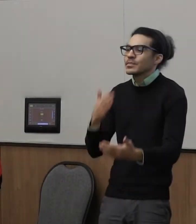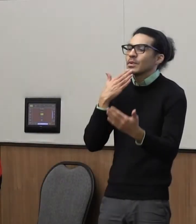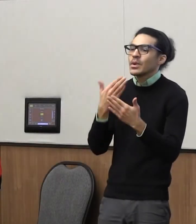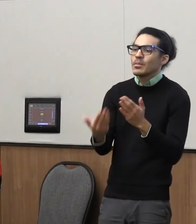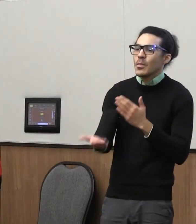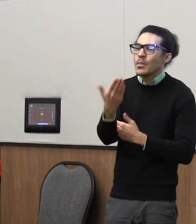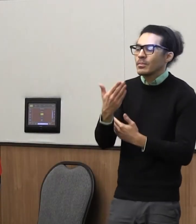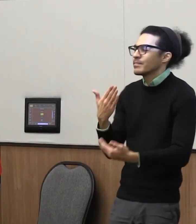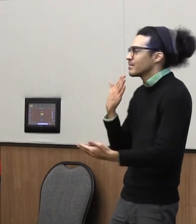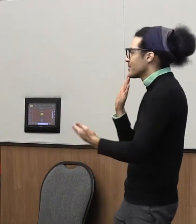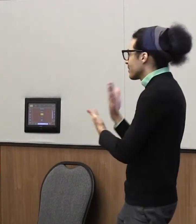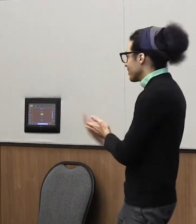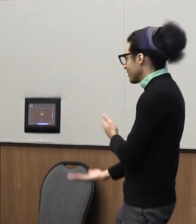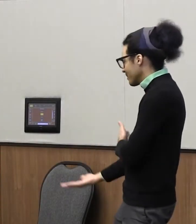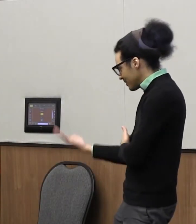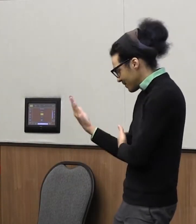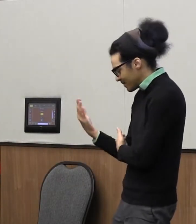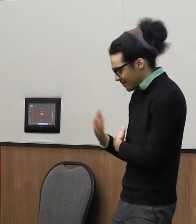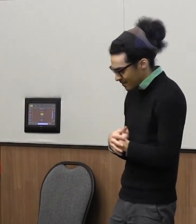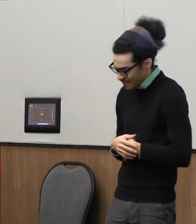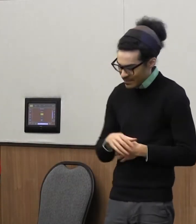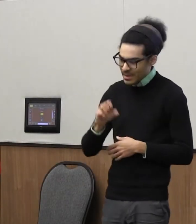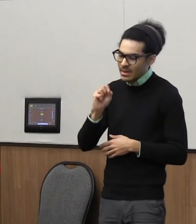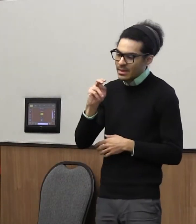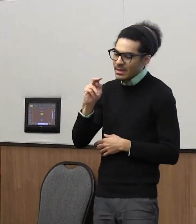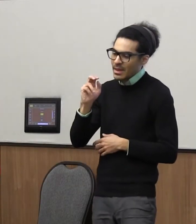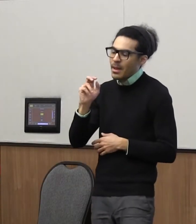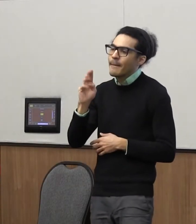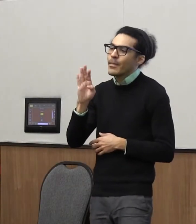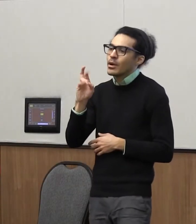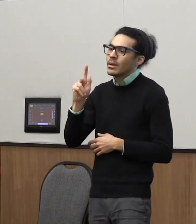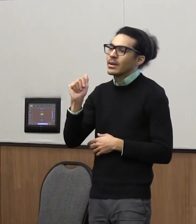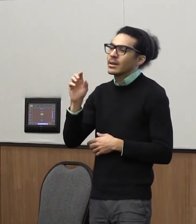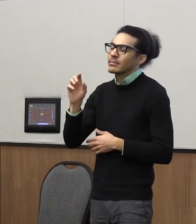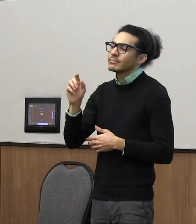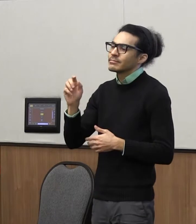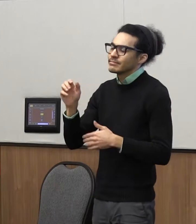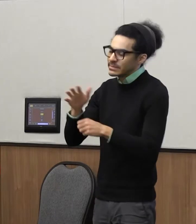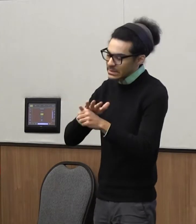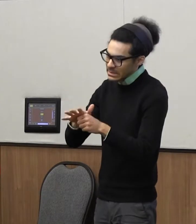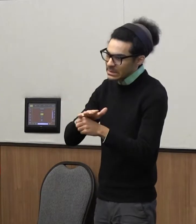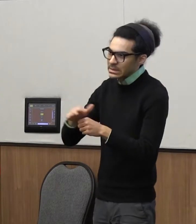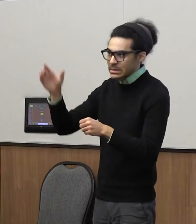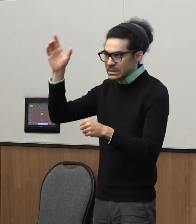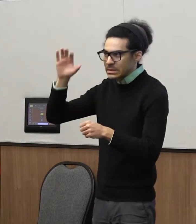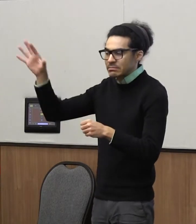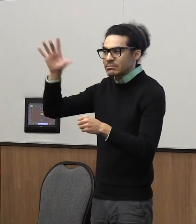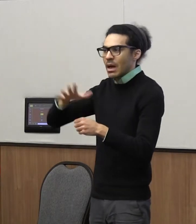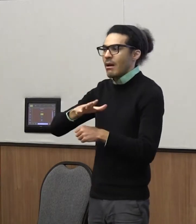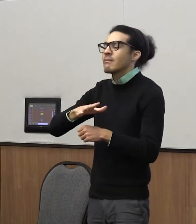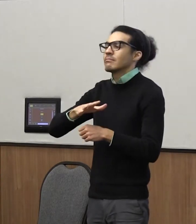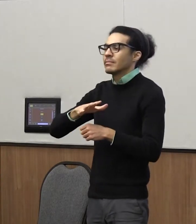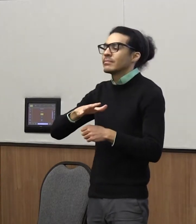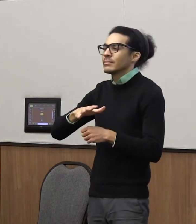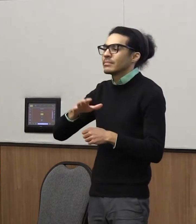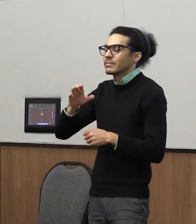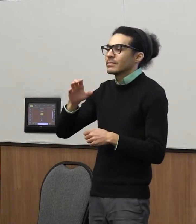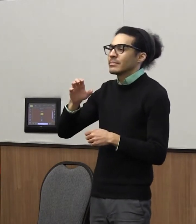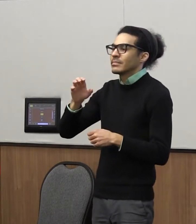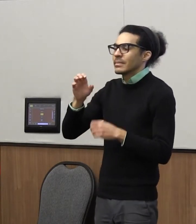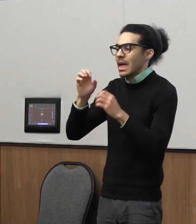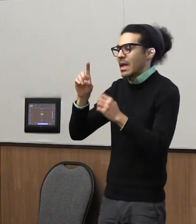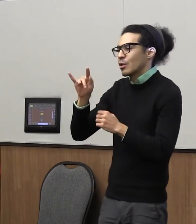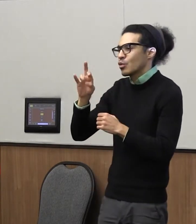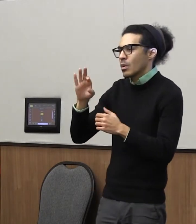Good morning. The San Bernardino County Sun, April 5th, 1968 editorial, "The Way to Honor